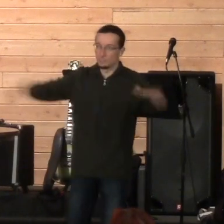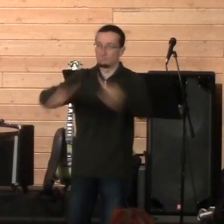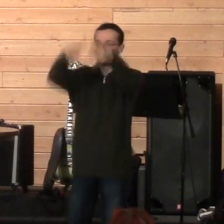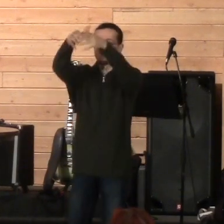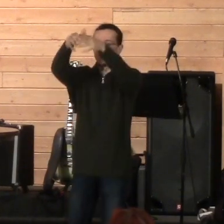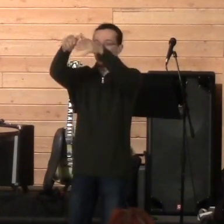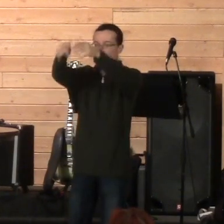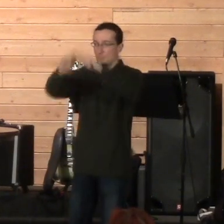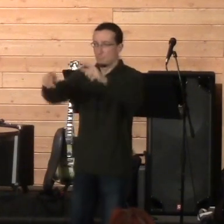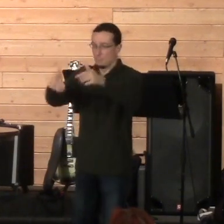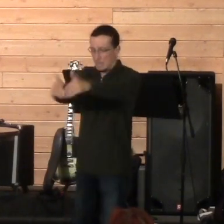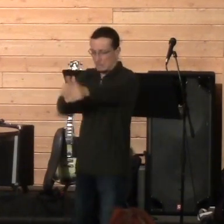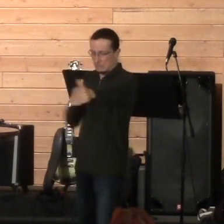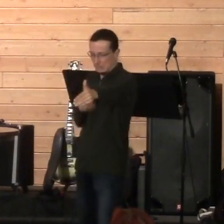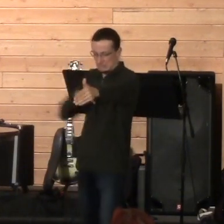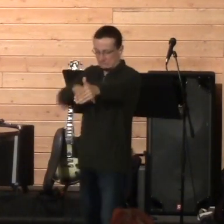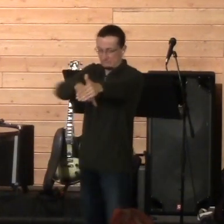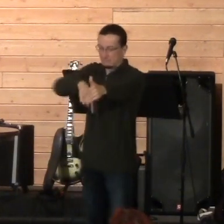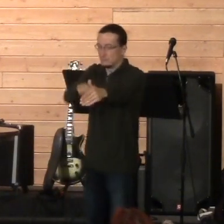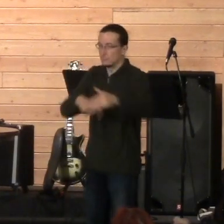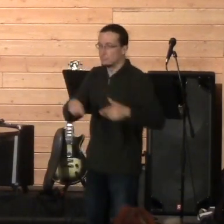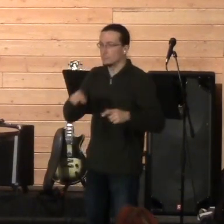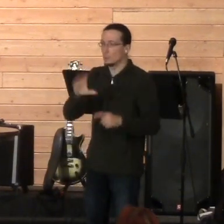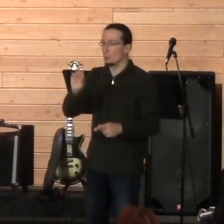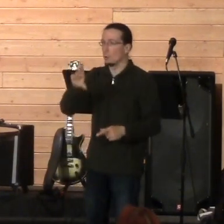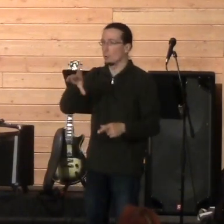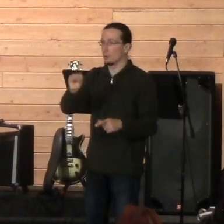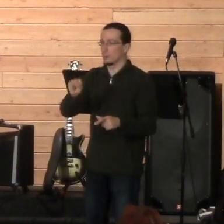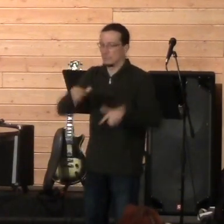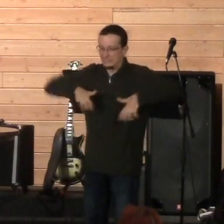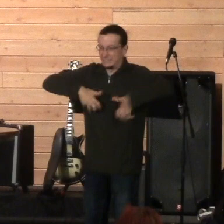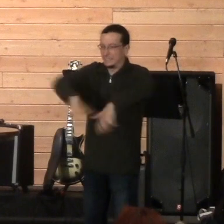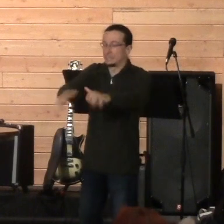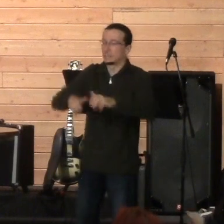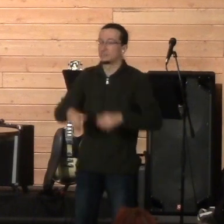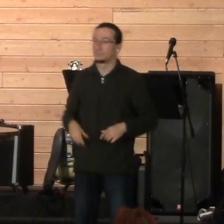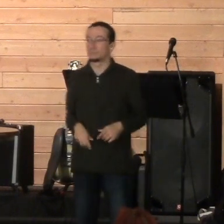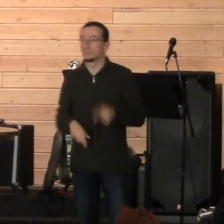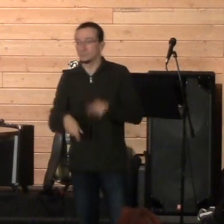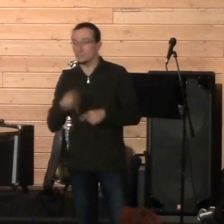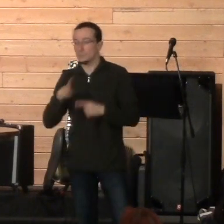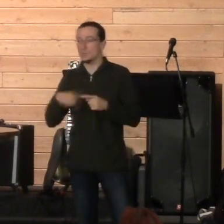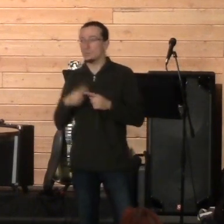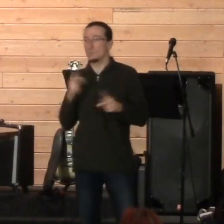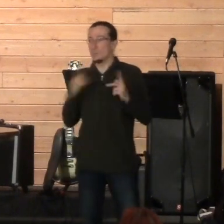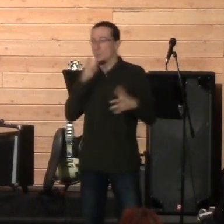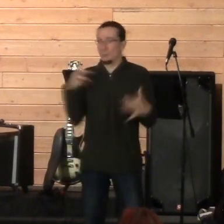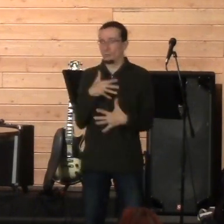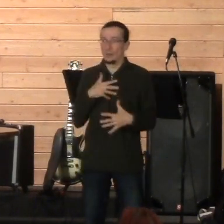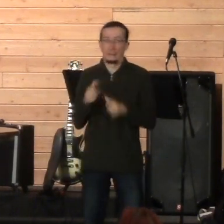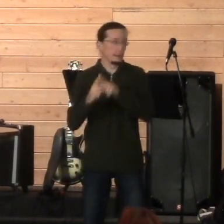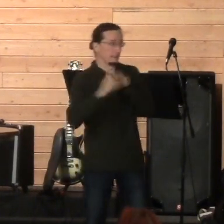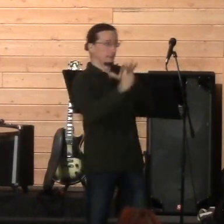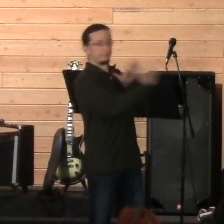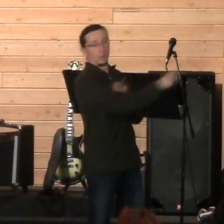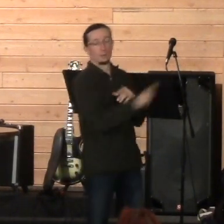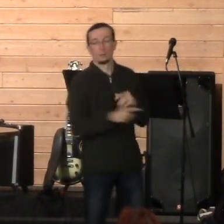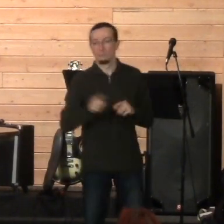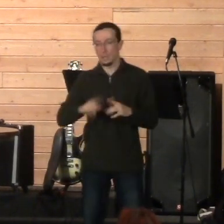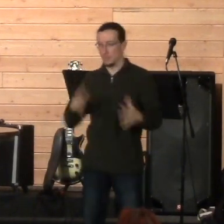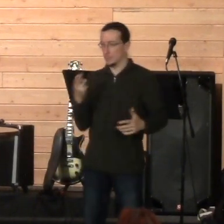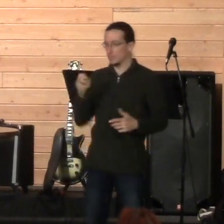is the point where the cowards, they turn away and they run, and the heroes march on. Acts chapter